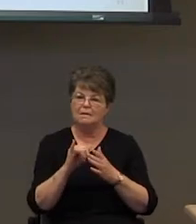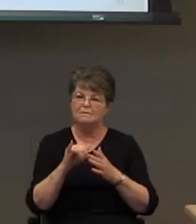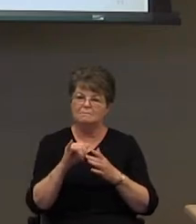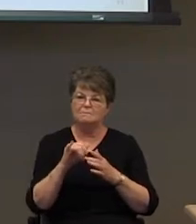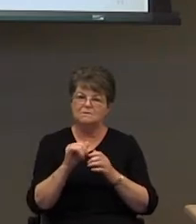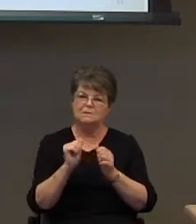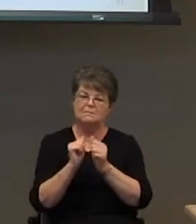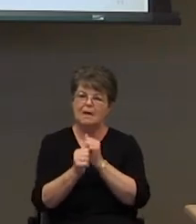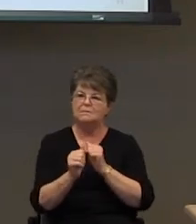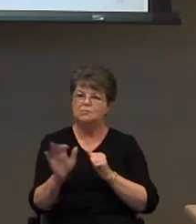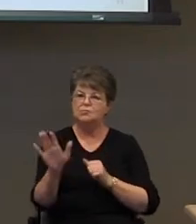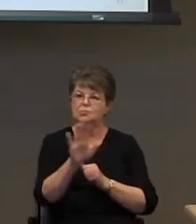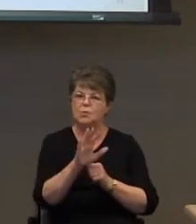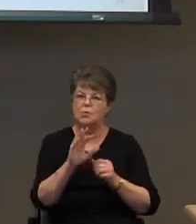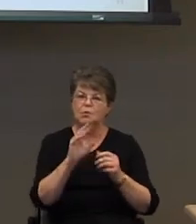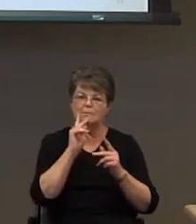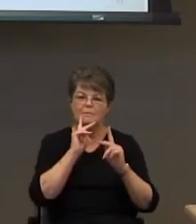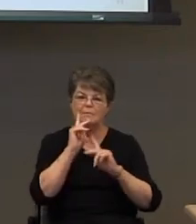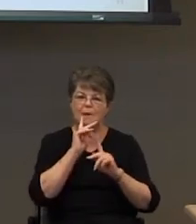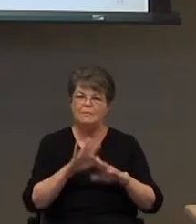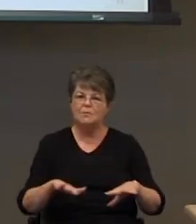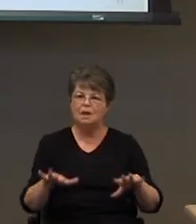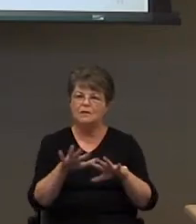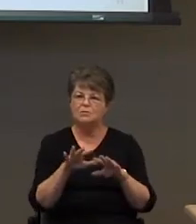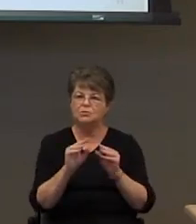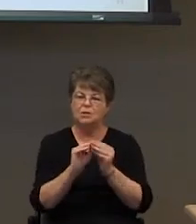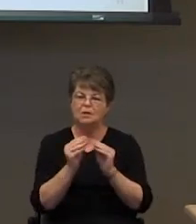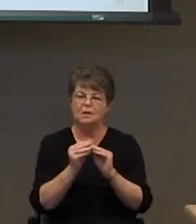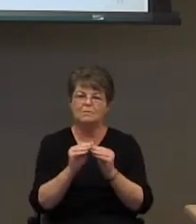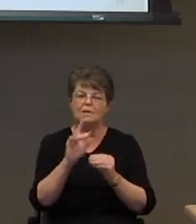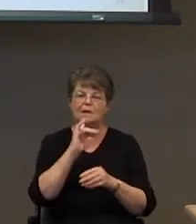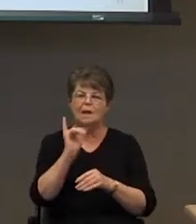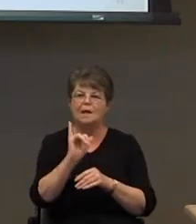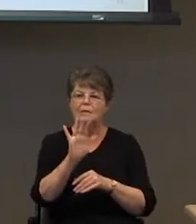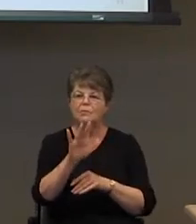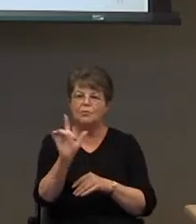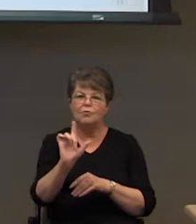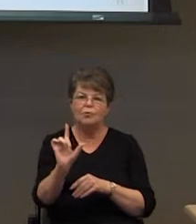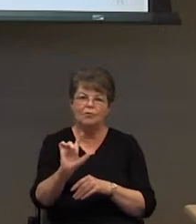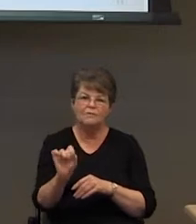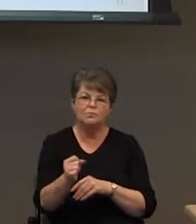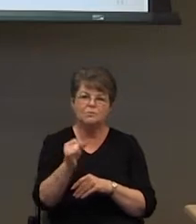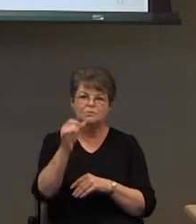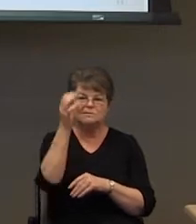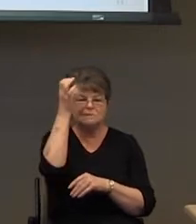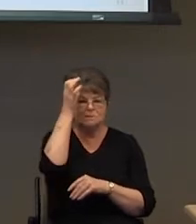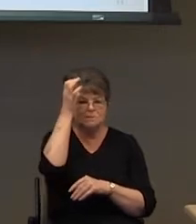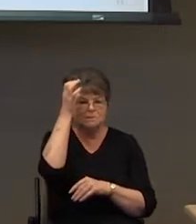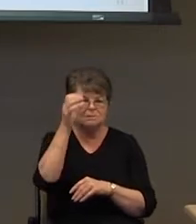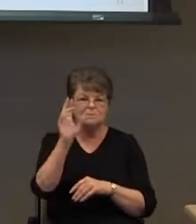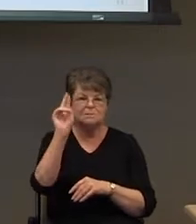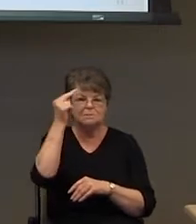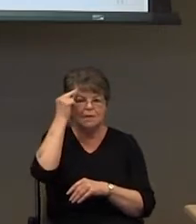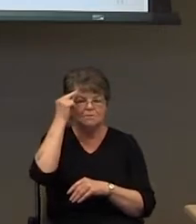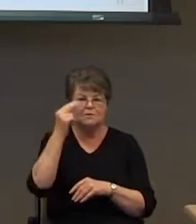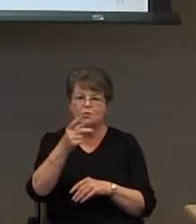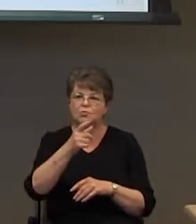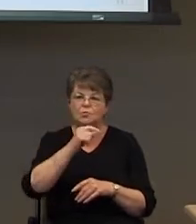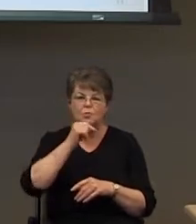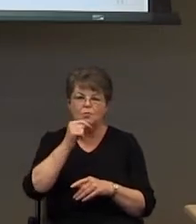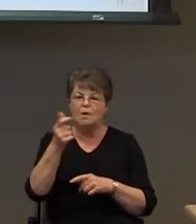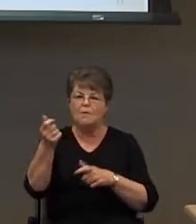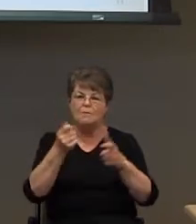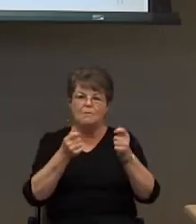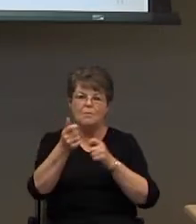numbers. This is one, though, where you're going to be focusing on your regionals, your Louisville's, your Cincinnati's, Nashville's, Memphis. You're not going to pull a